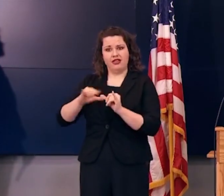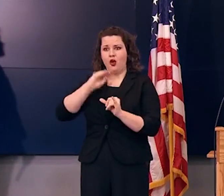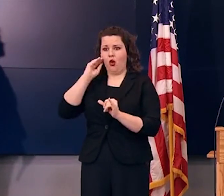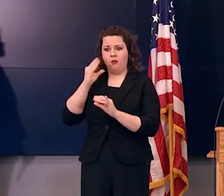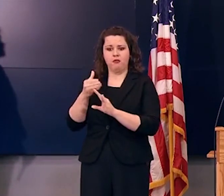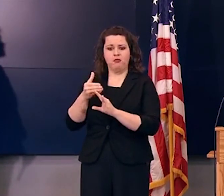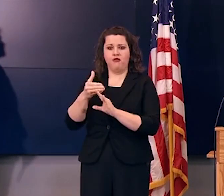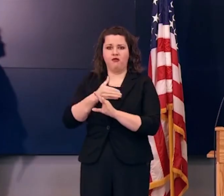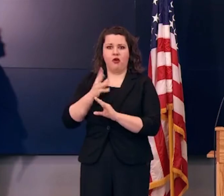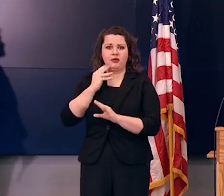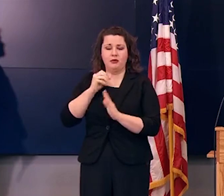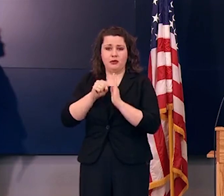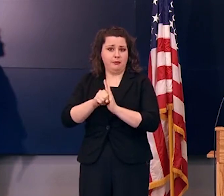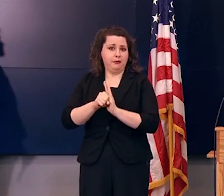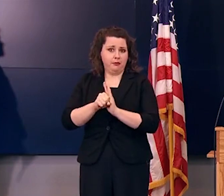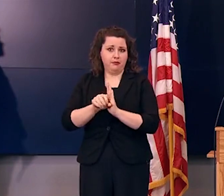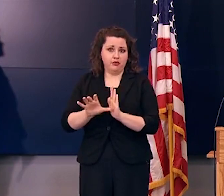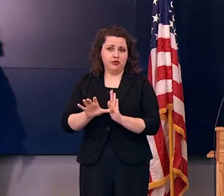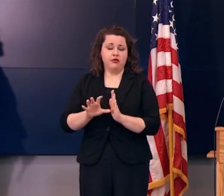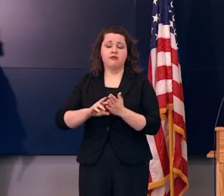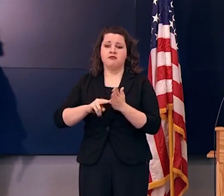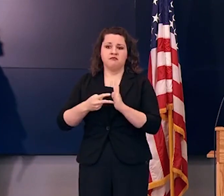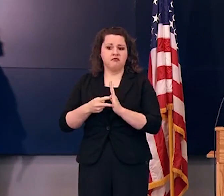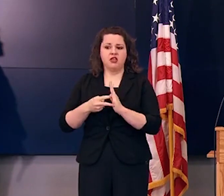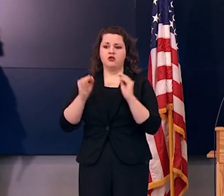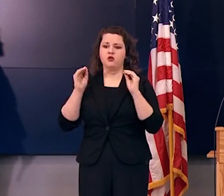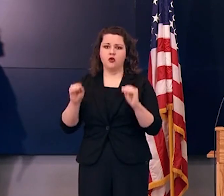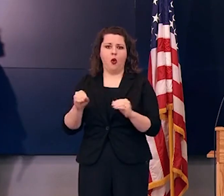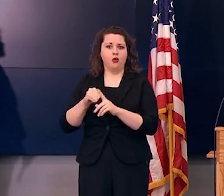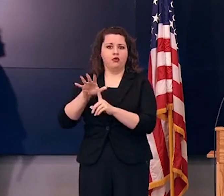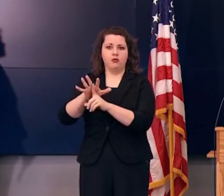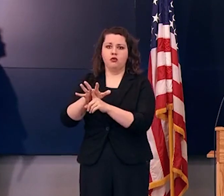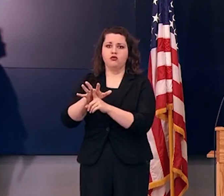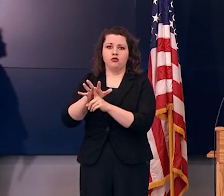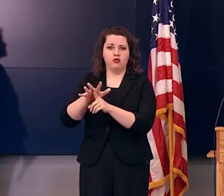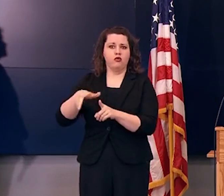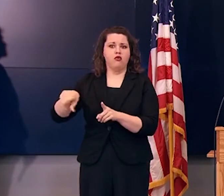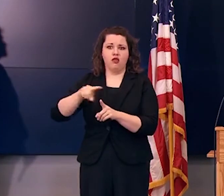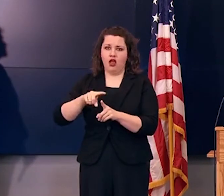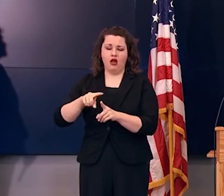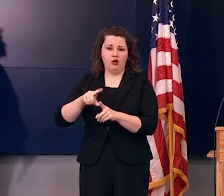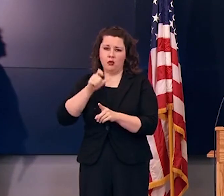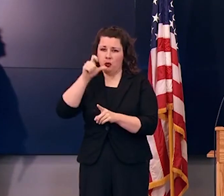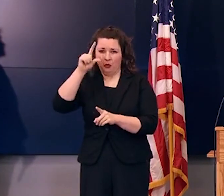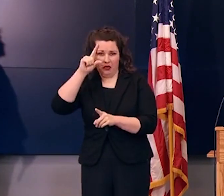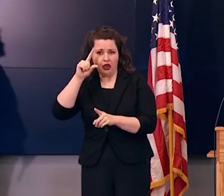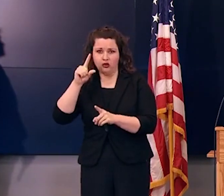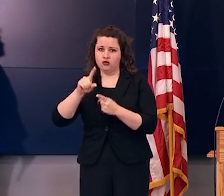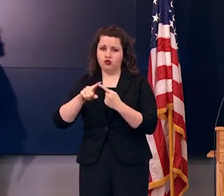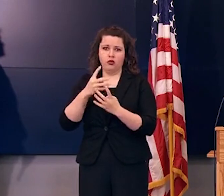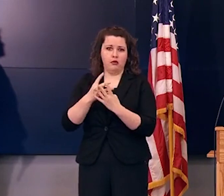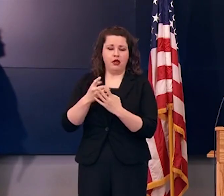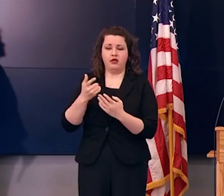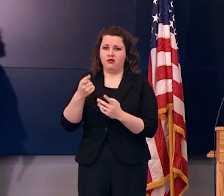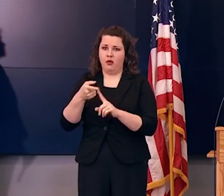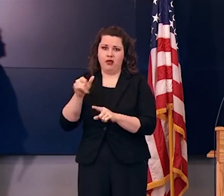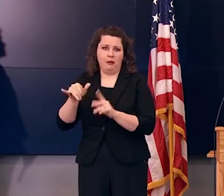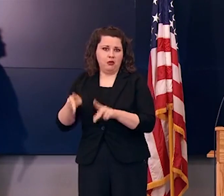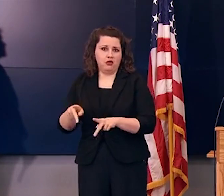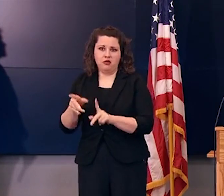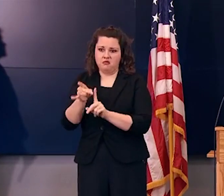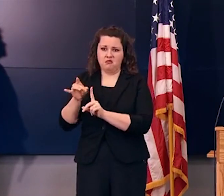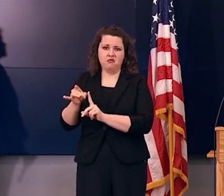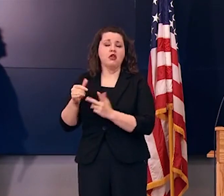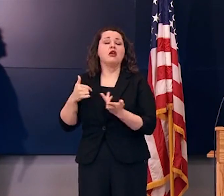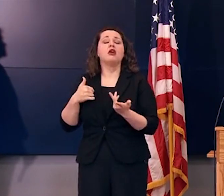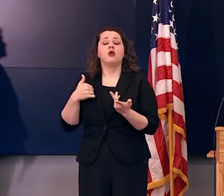ever experiencing symptoms, we do not believe there was any exposure by inmates or staff to this individual. We continue to